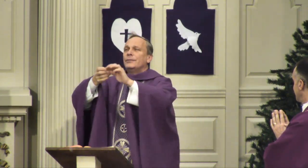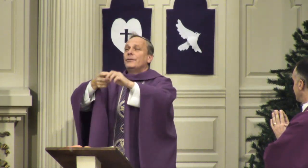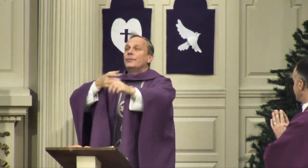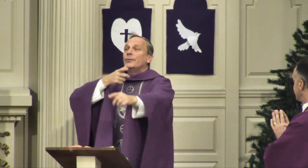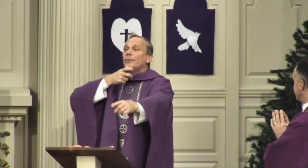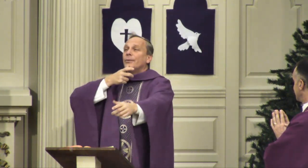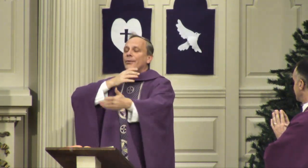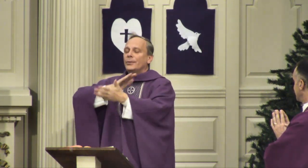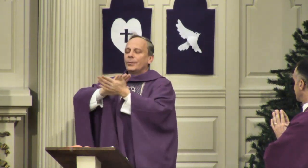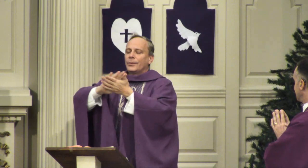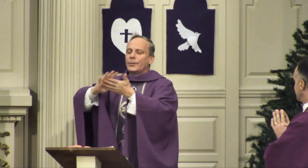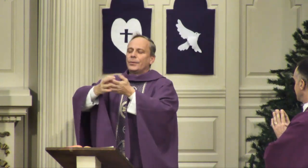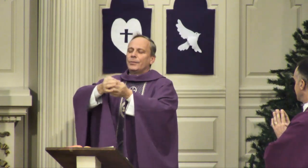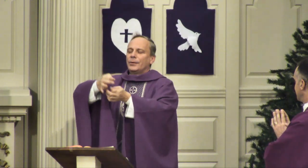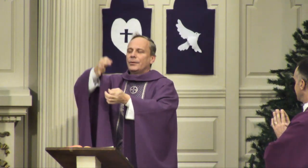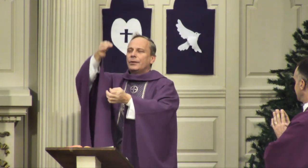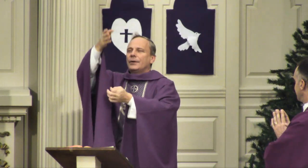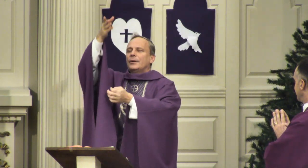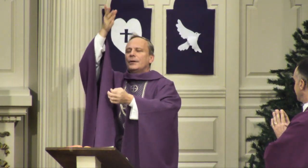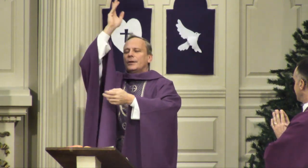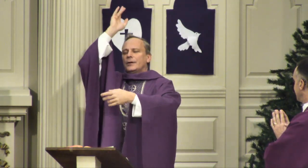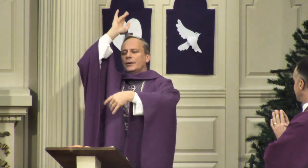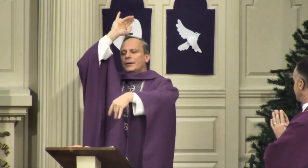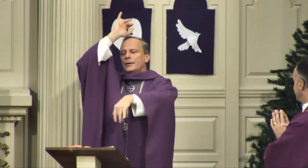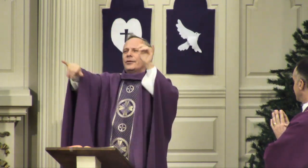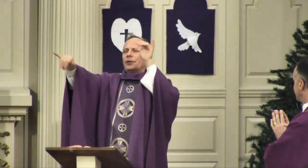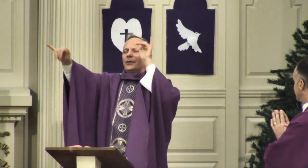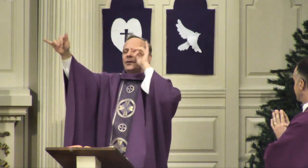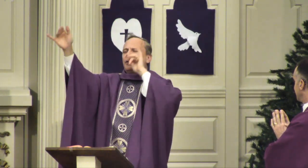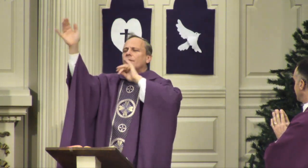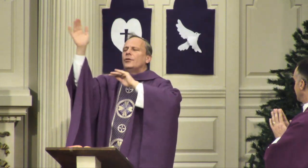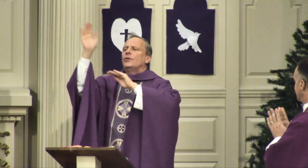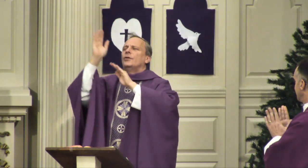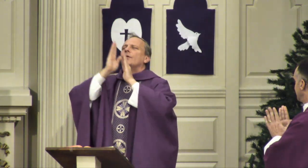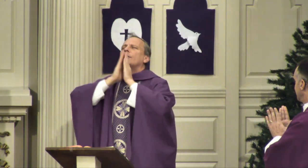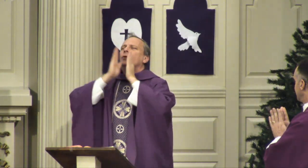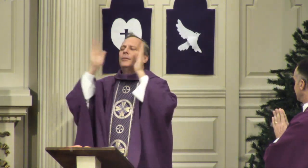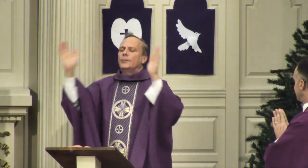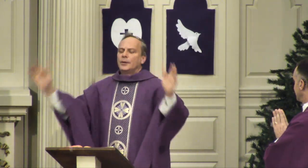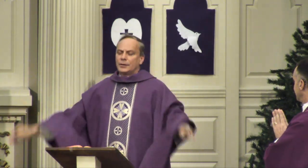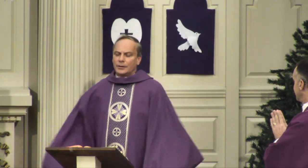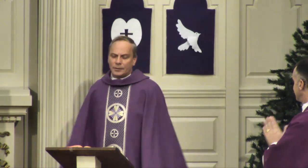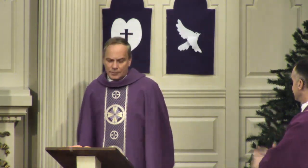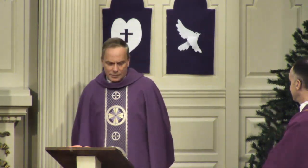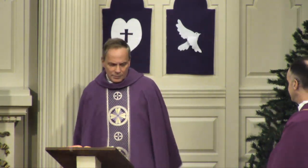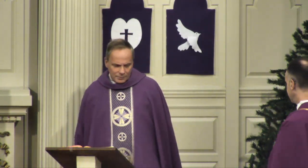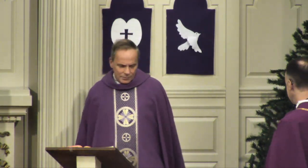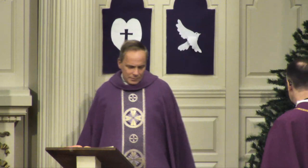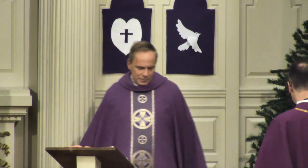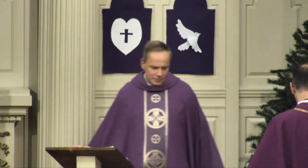unity of the Holy Spirit, God forever and ever.